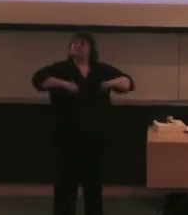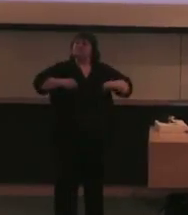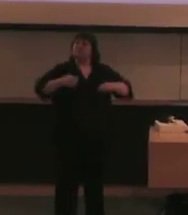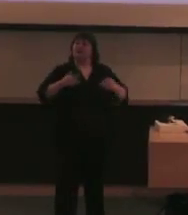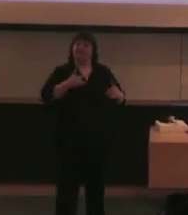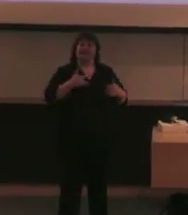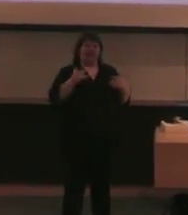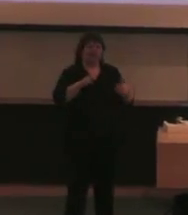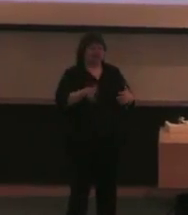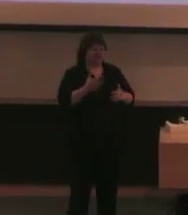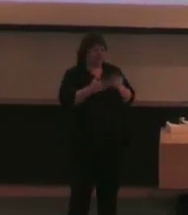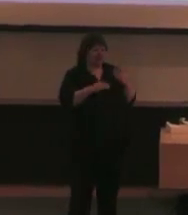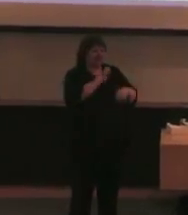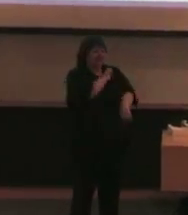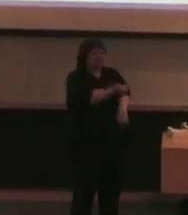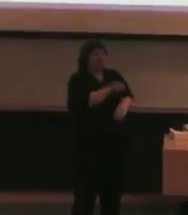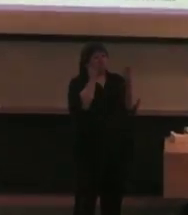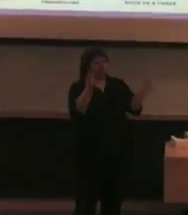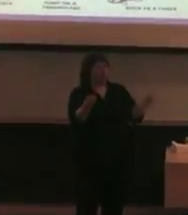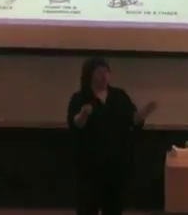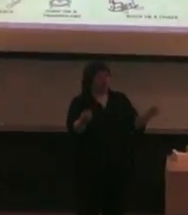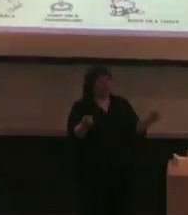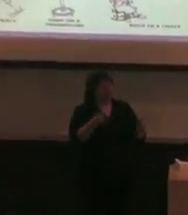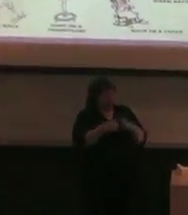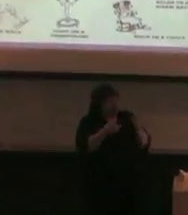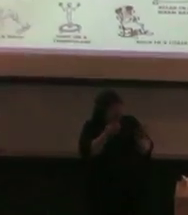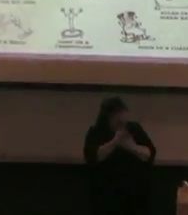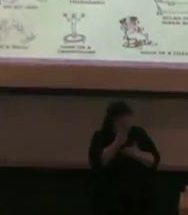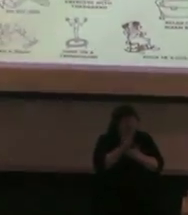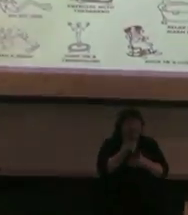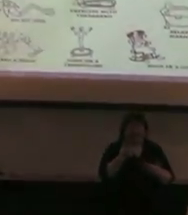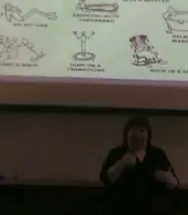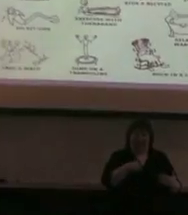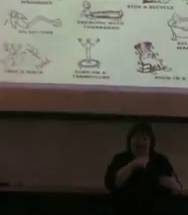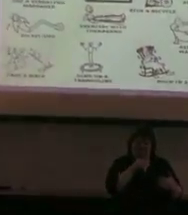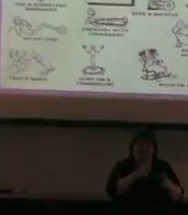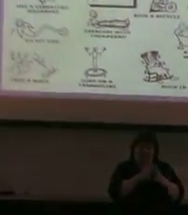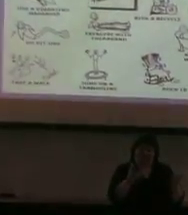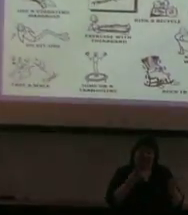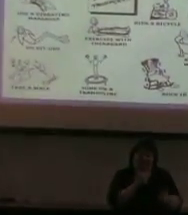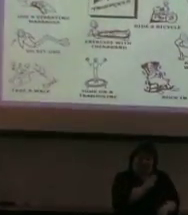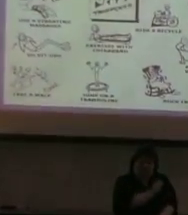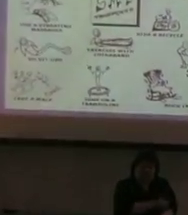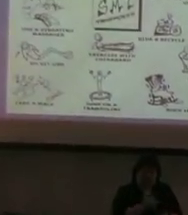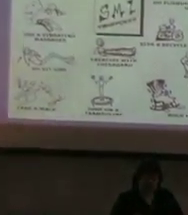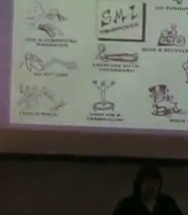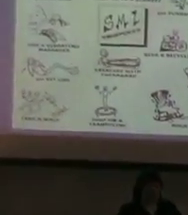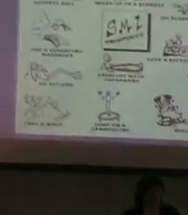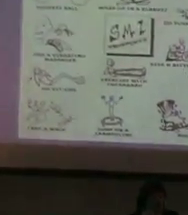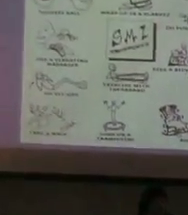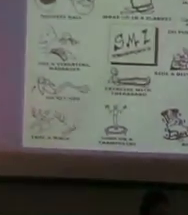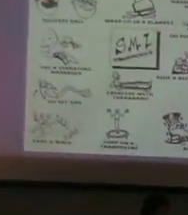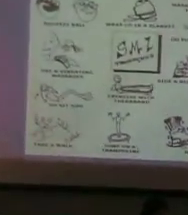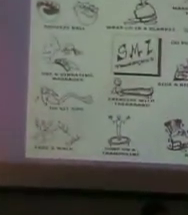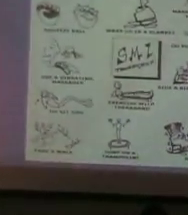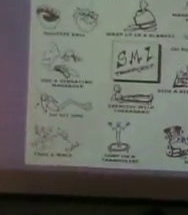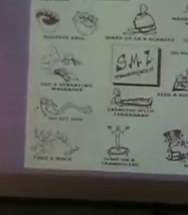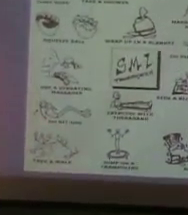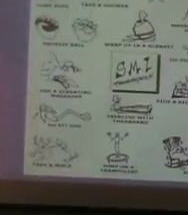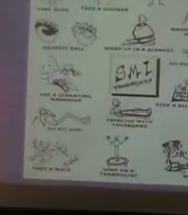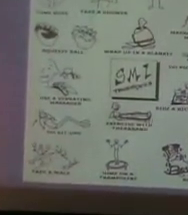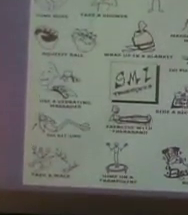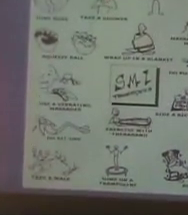even have the energy to do that exercise, but that's okay. I don't have the energy at the moment. Like I said, I'm doing 3 degrees and other things,